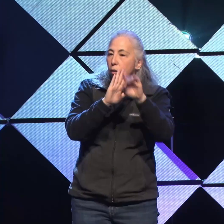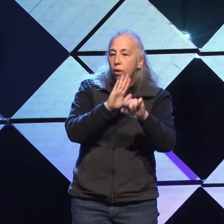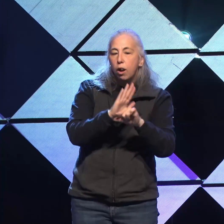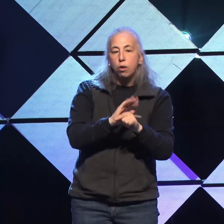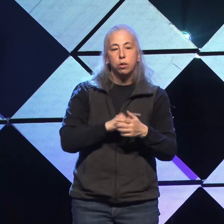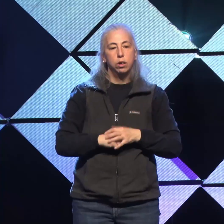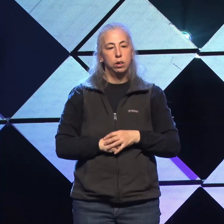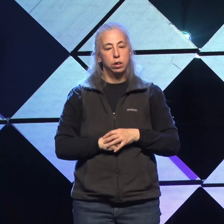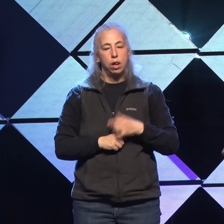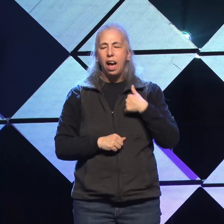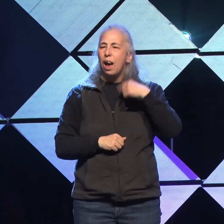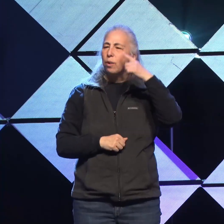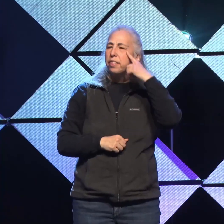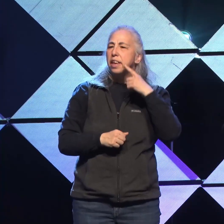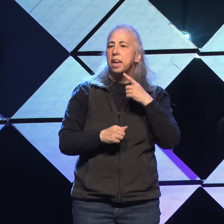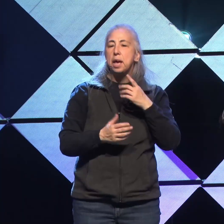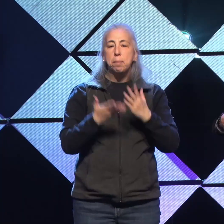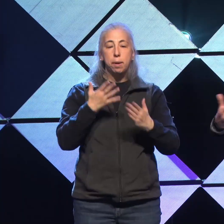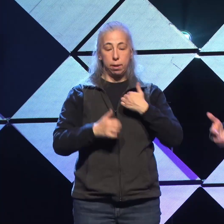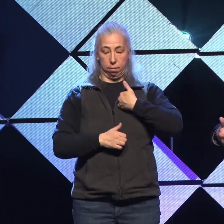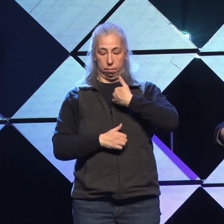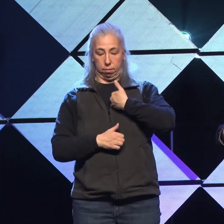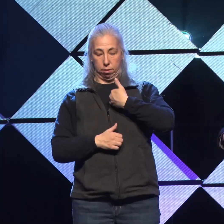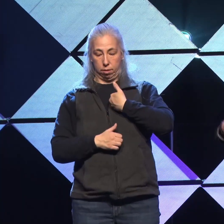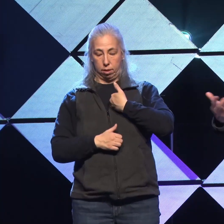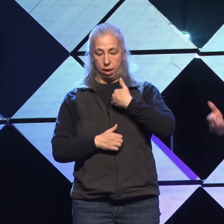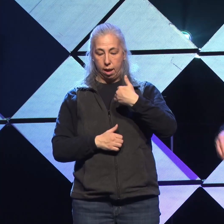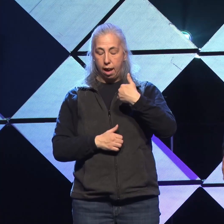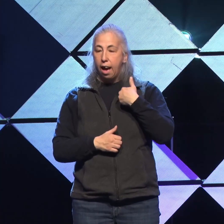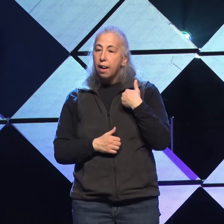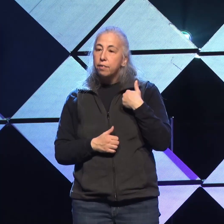maybe I had a whole lot more,